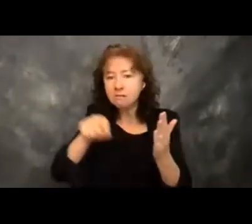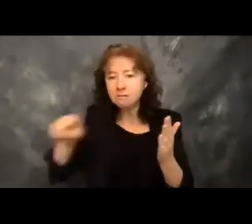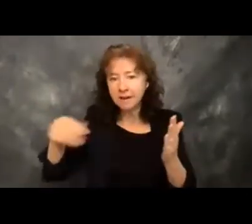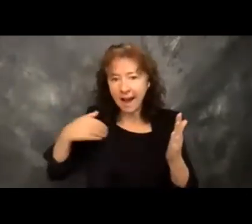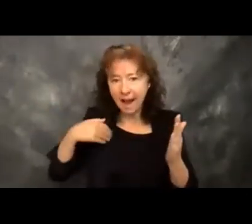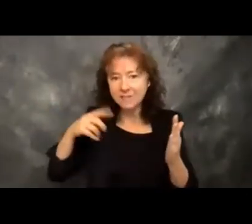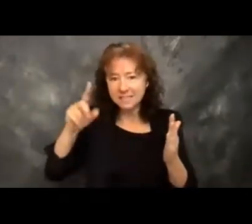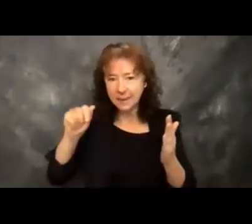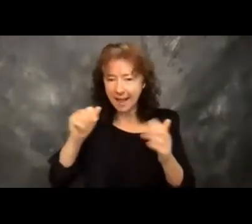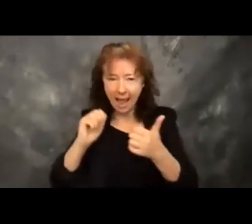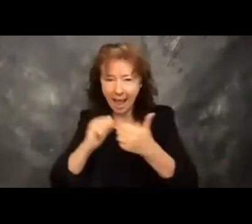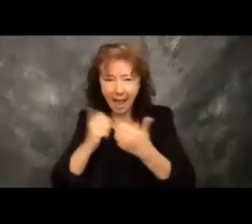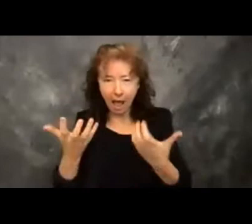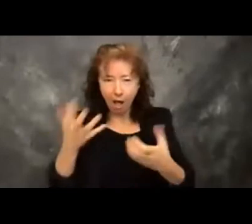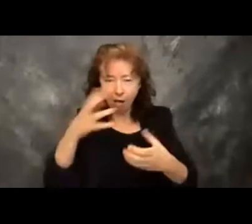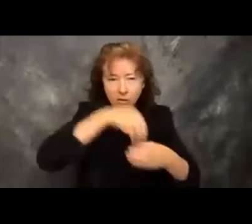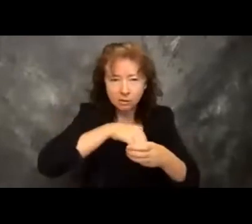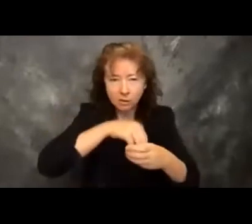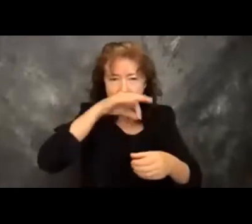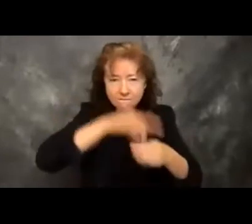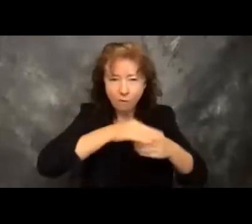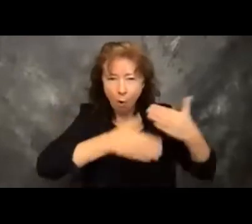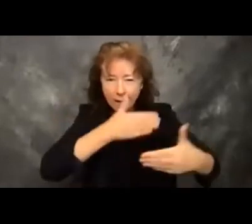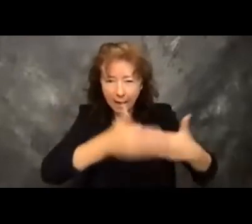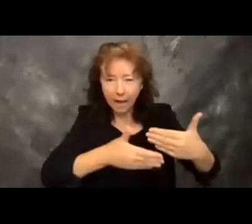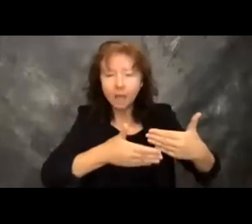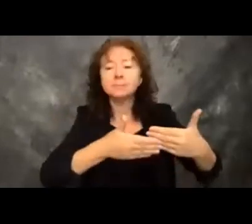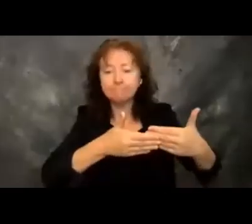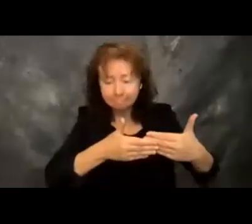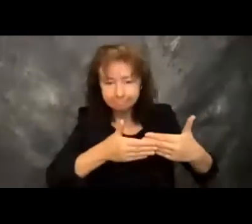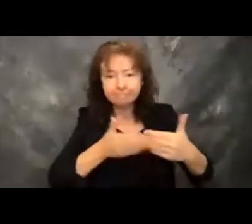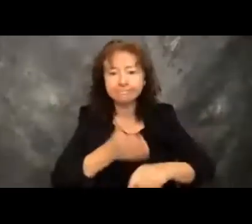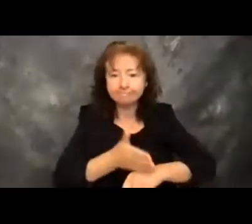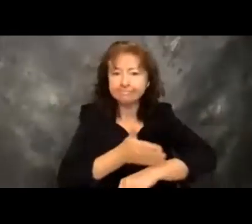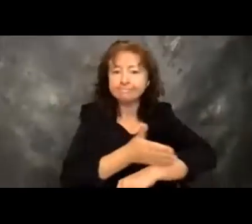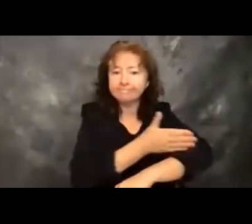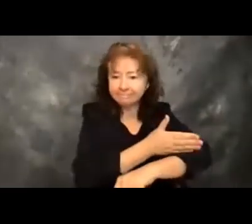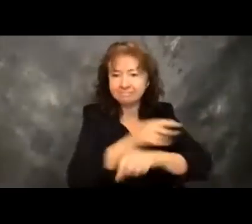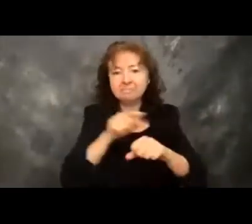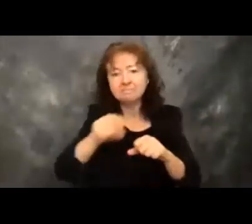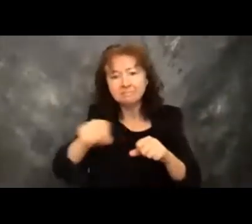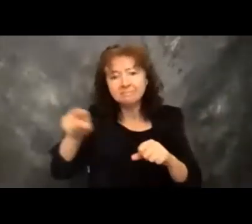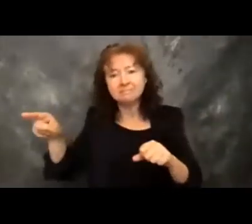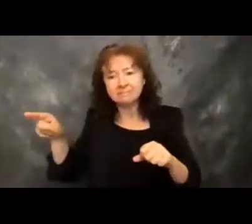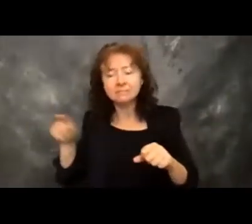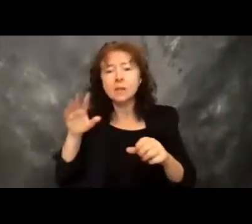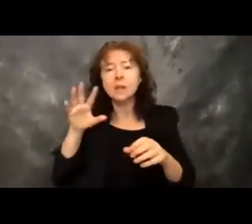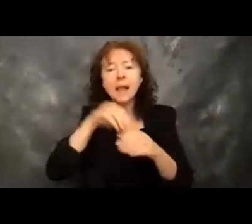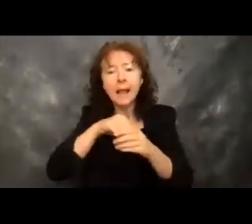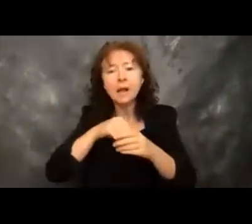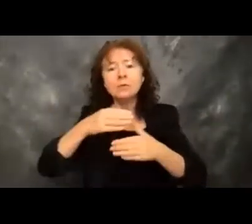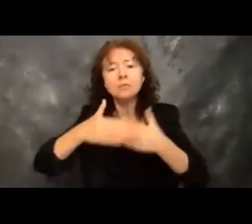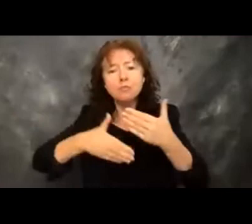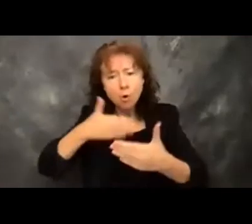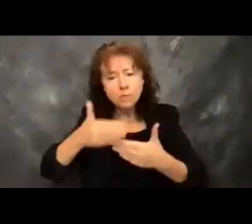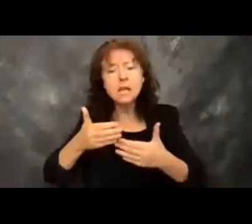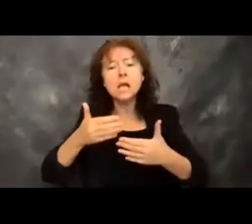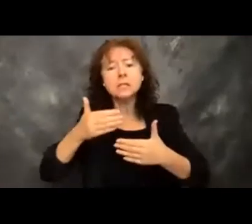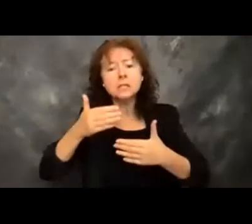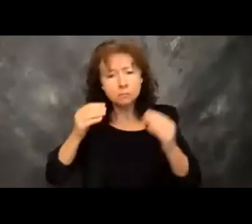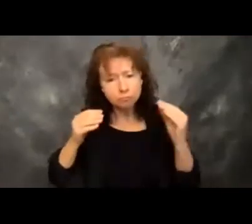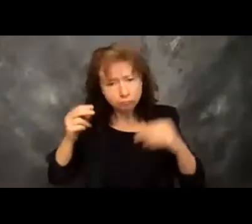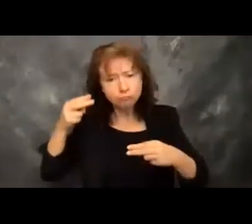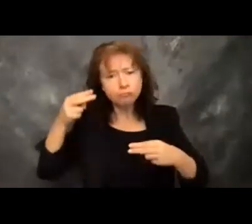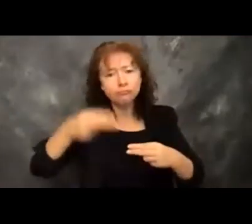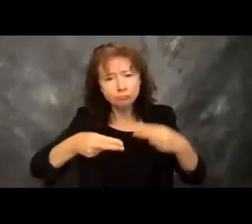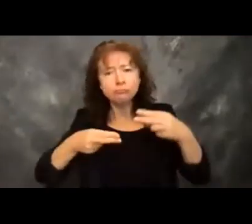also people with disabilities started to participate in the process, such as candidate